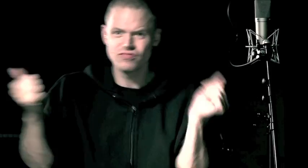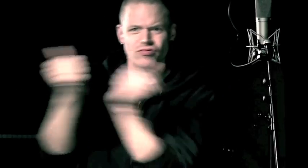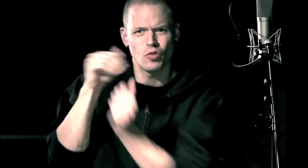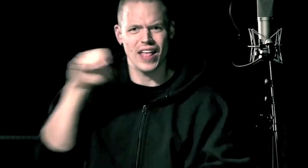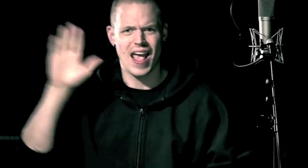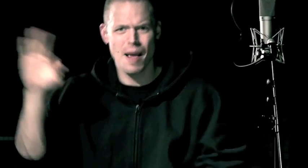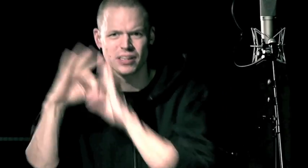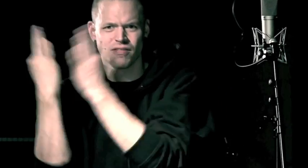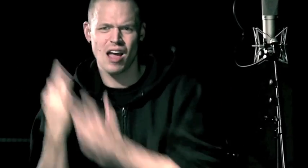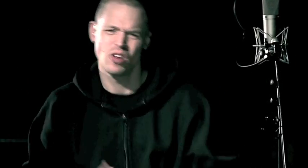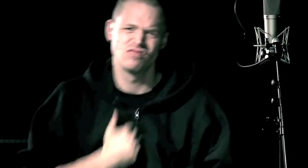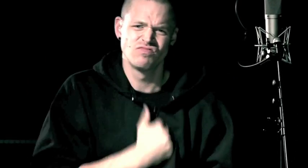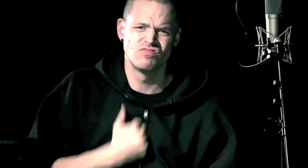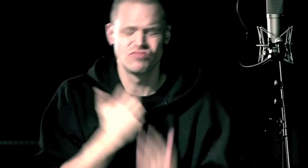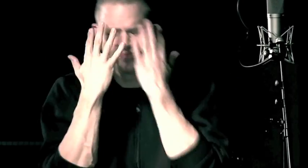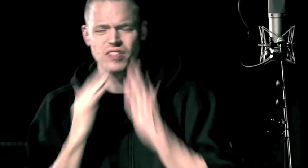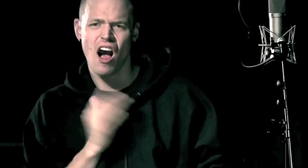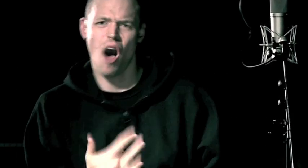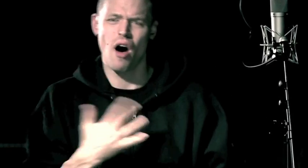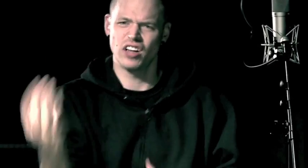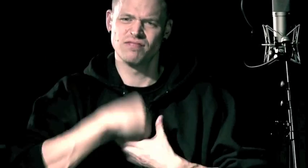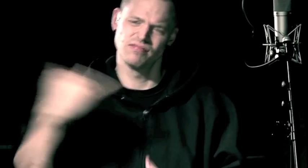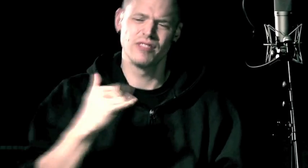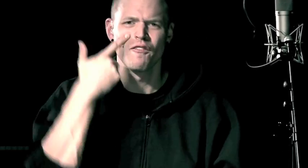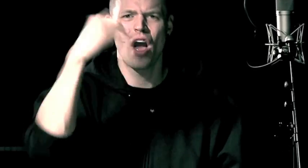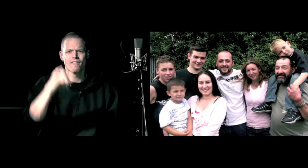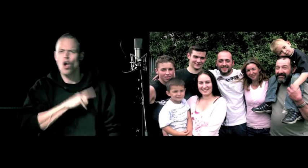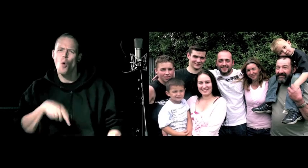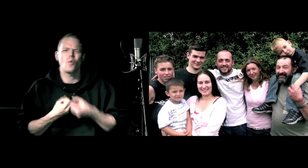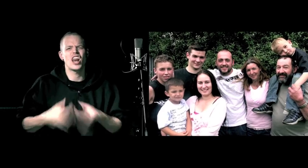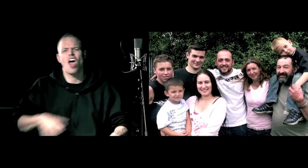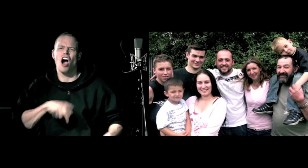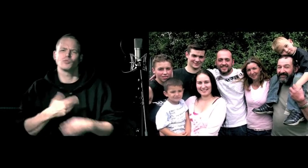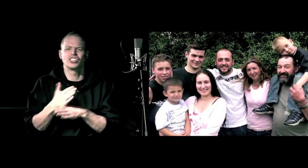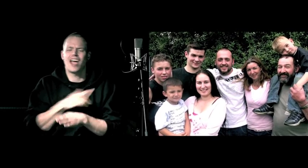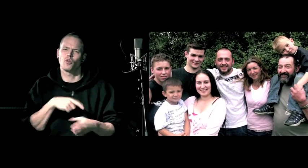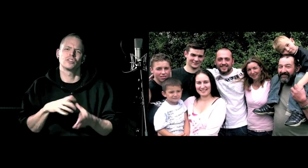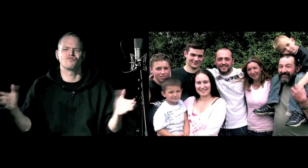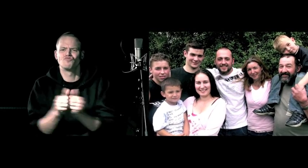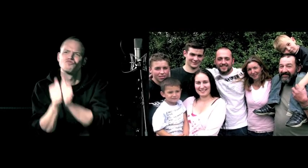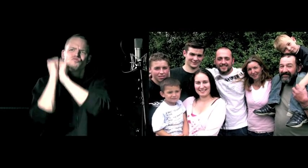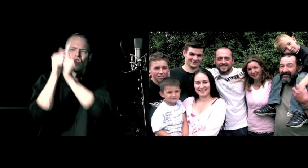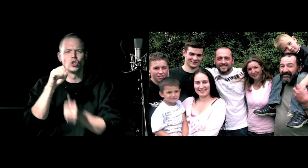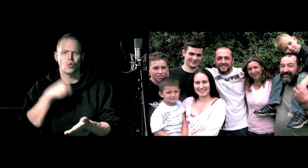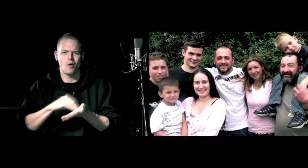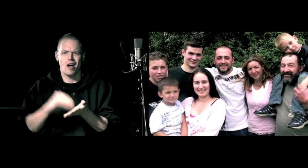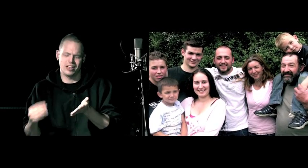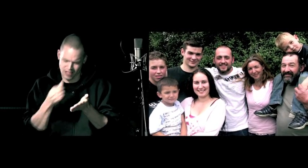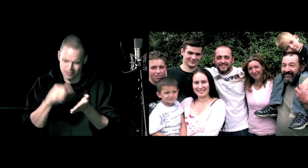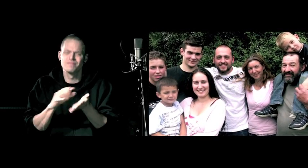the family of Emma. Condolences in our hearts, she lives forever. The loss we share, it brought us together. And so I wrote you